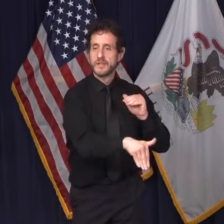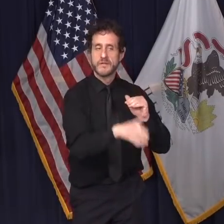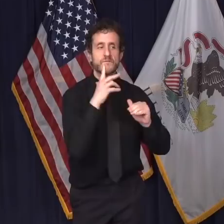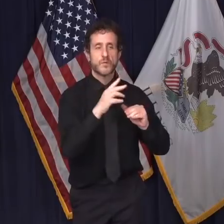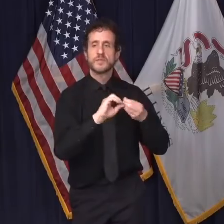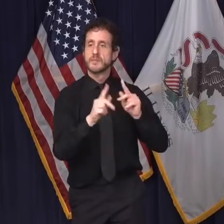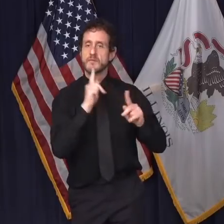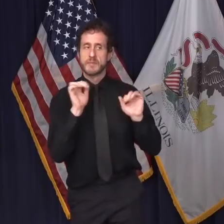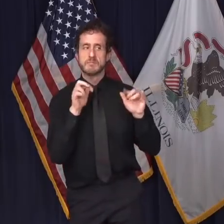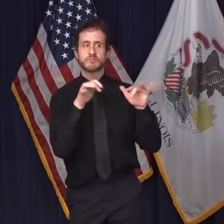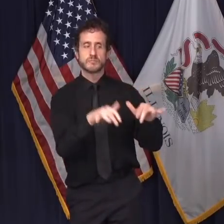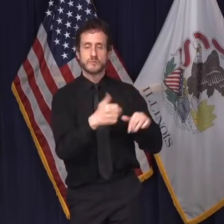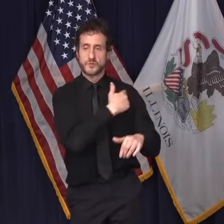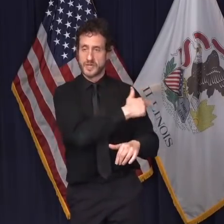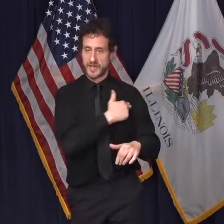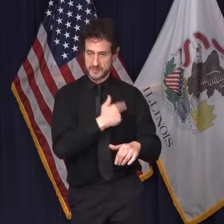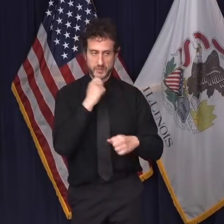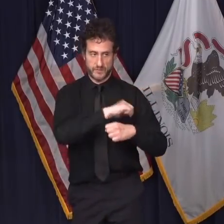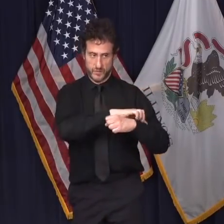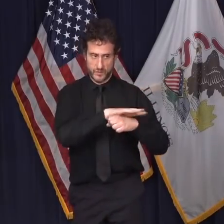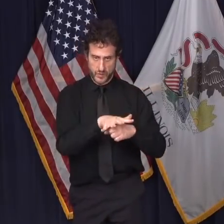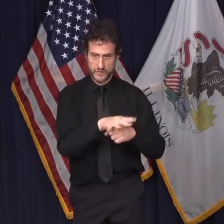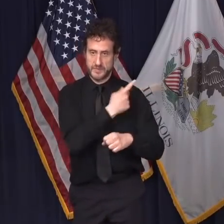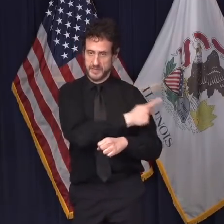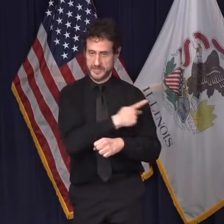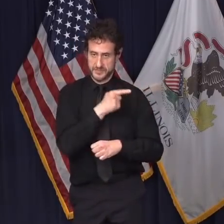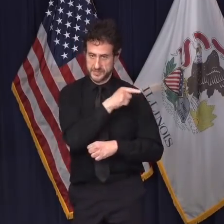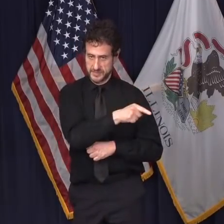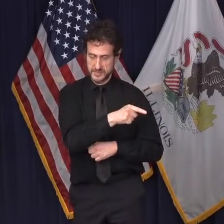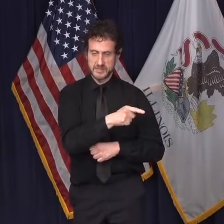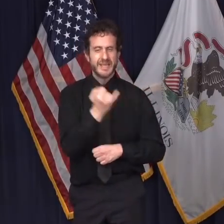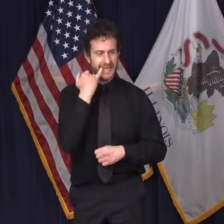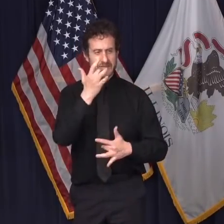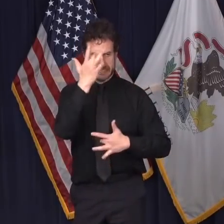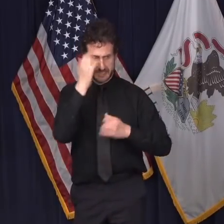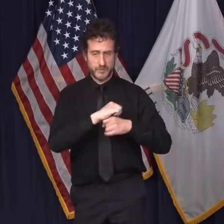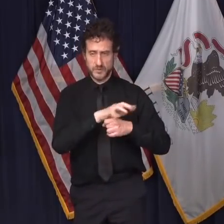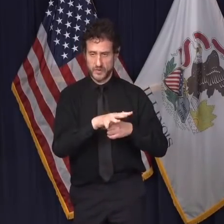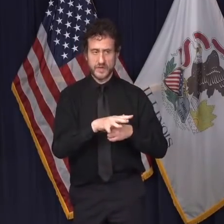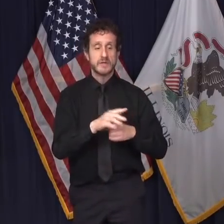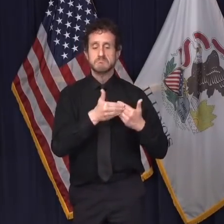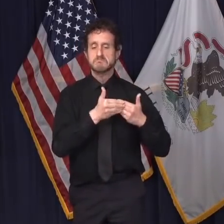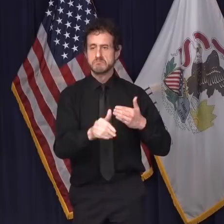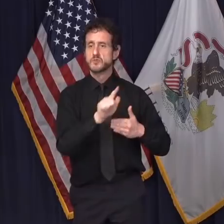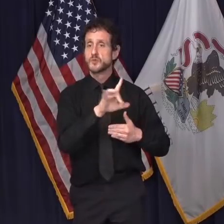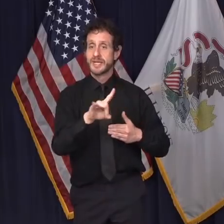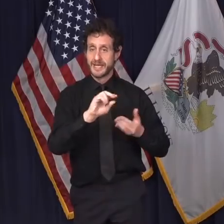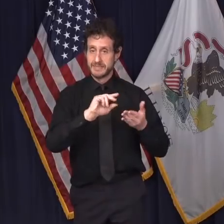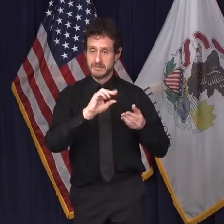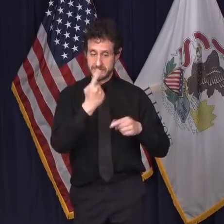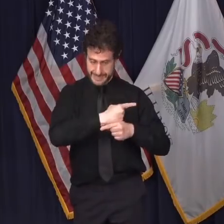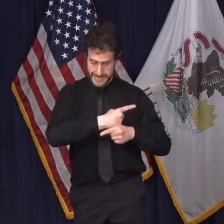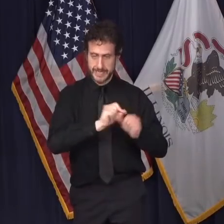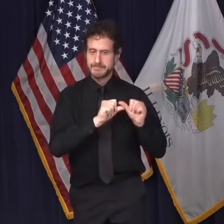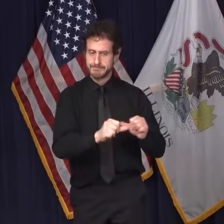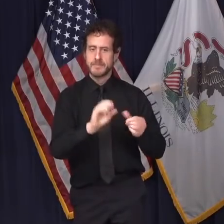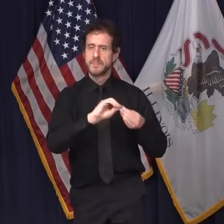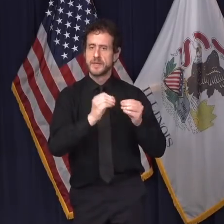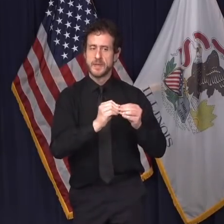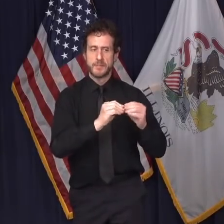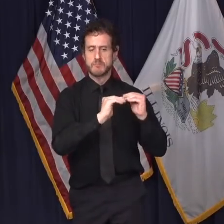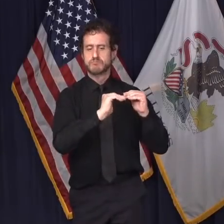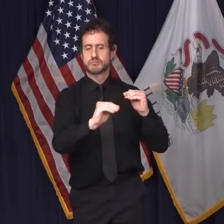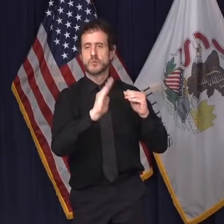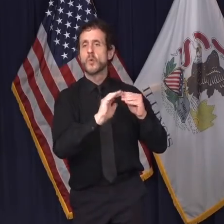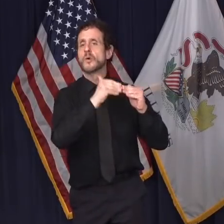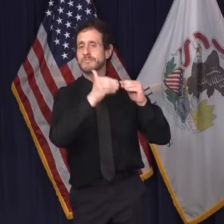hospital admissions for COVID-19 like illness for 28 days, and available surge